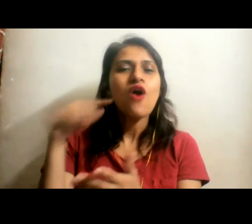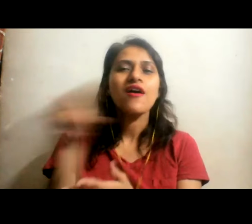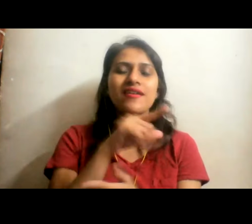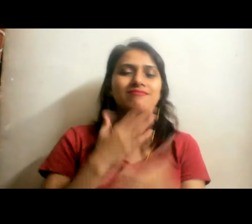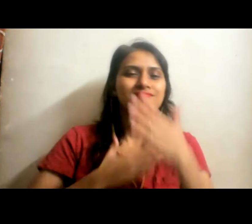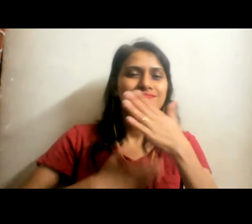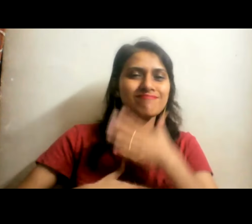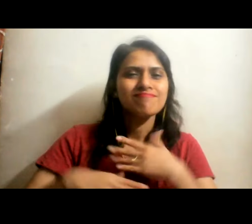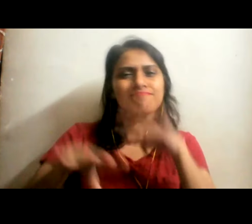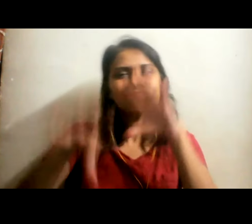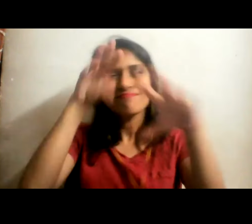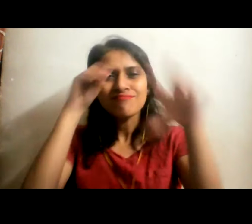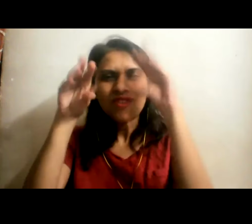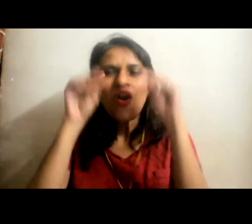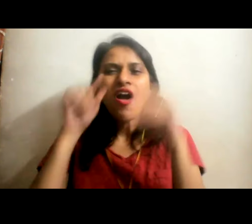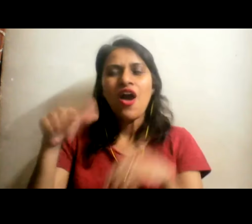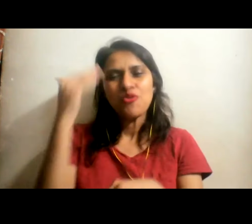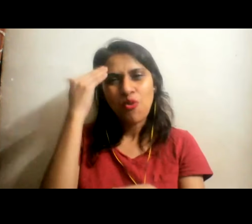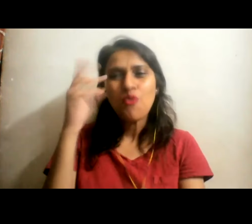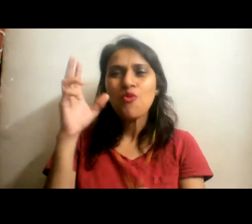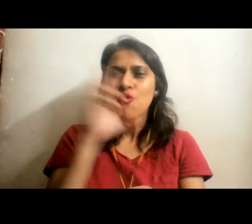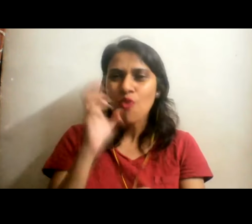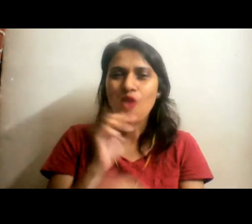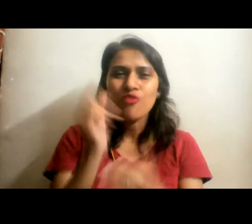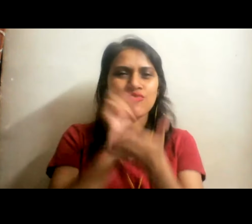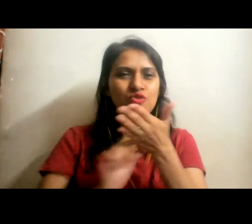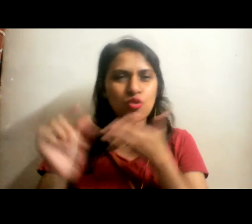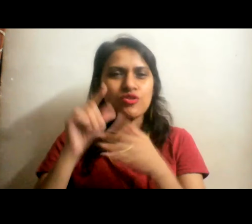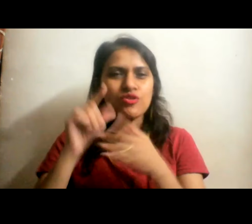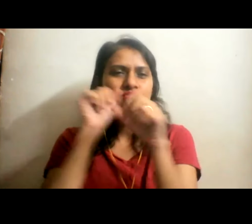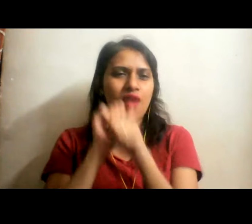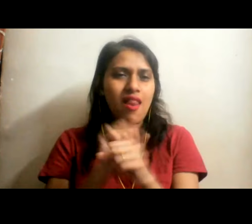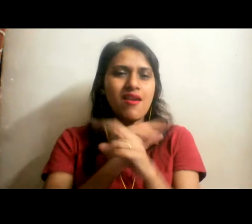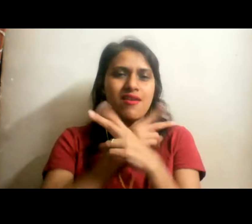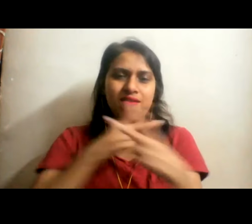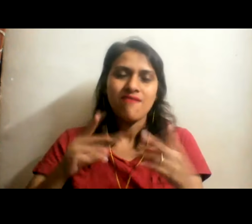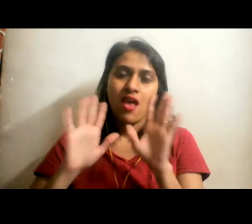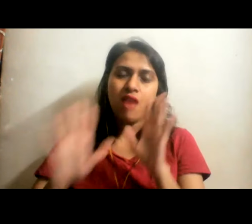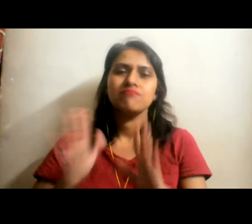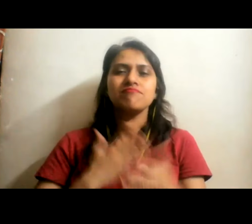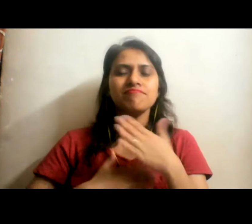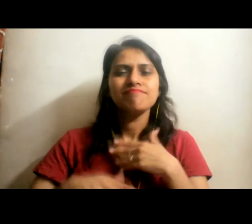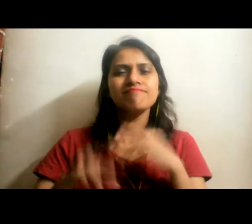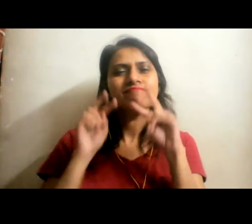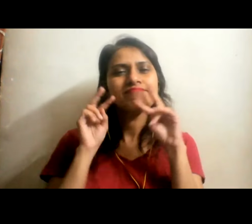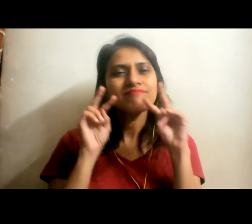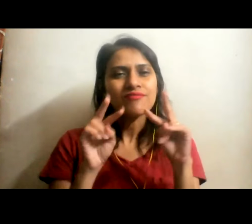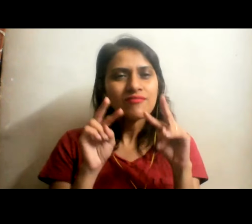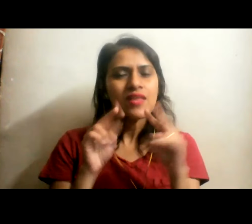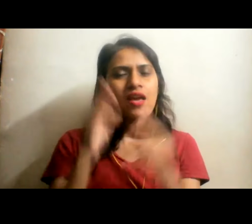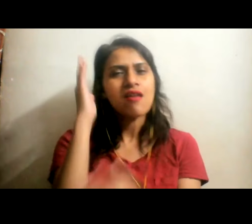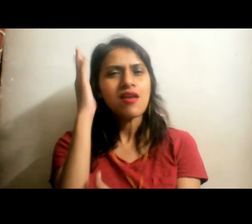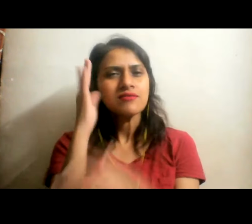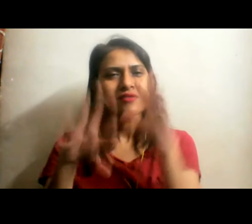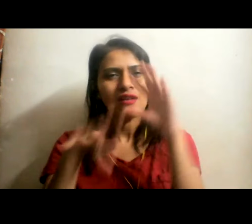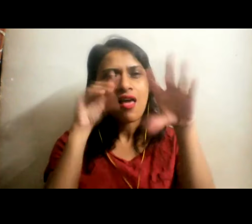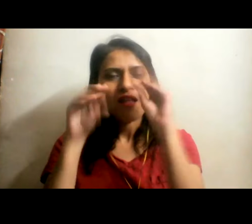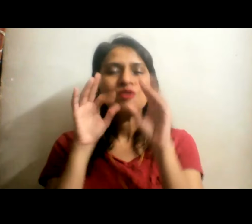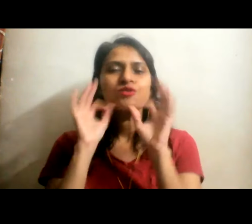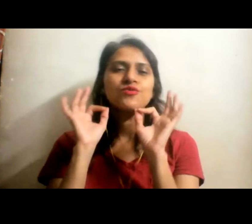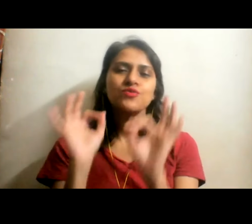patiently. And I know you guys have your colleges, your universities, and your work. And coming for a lecture after that, I get it.